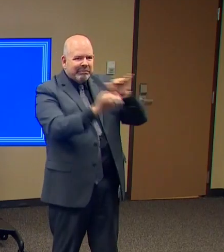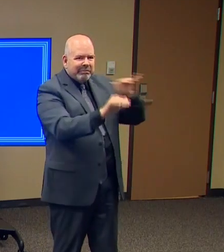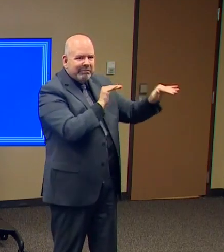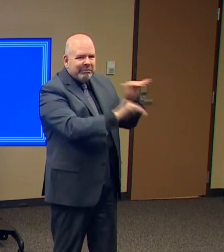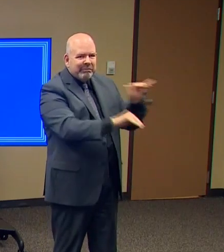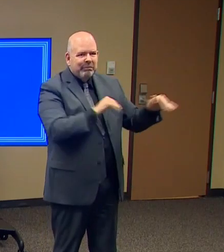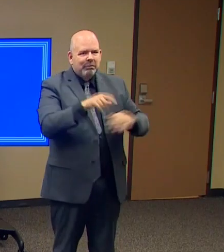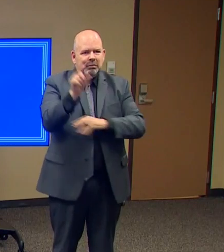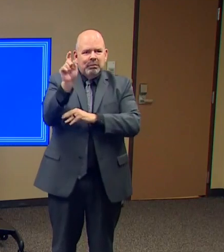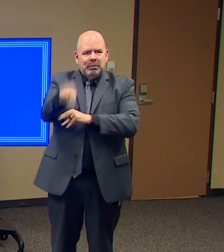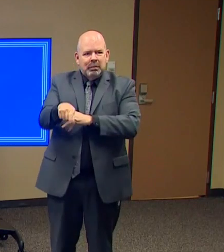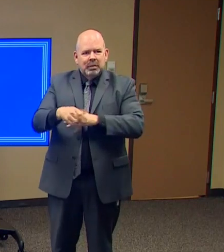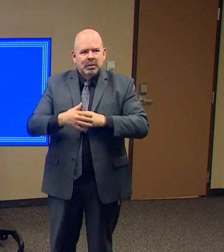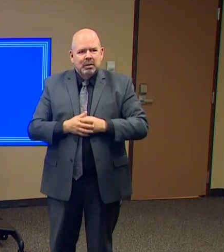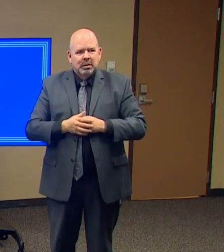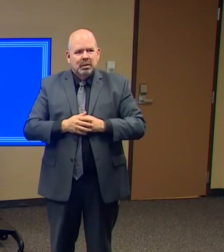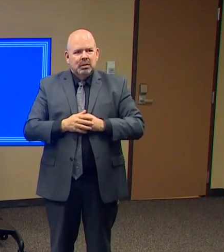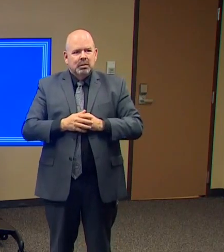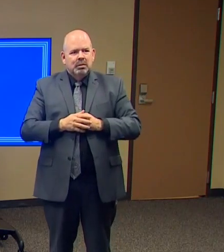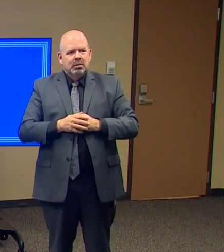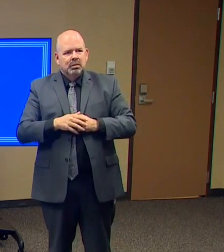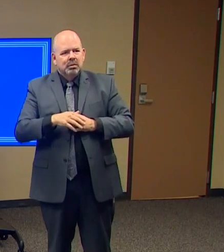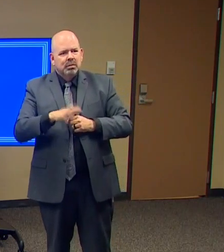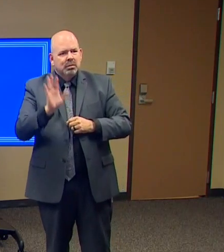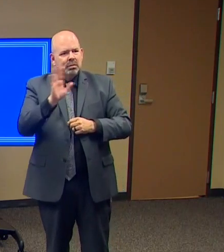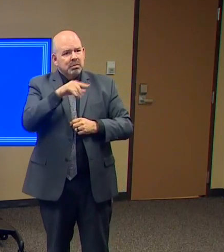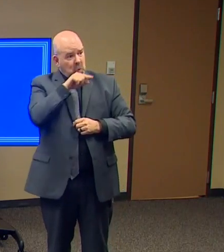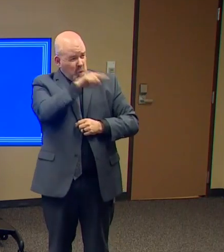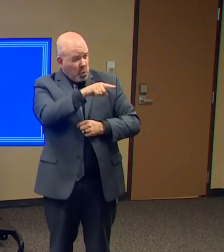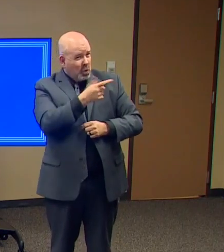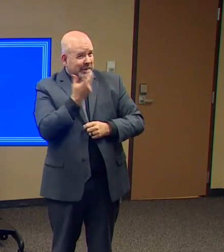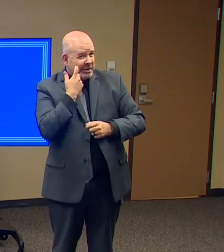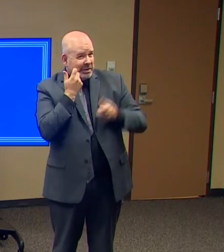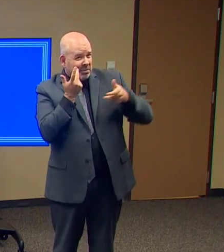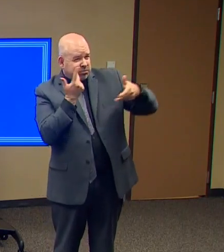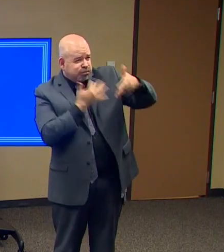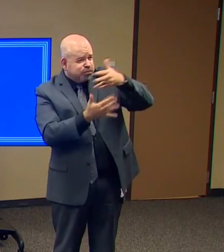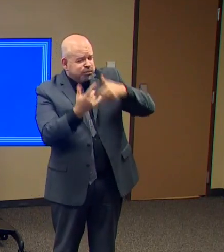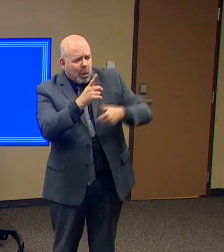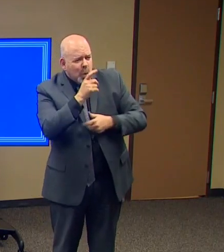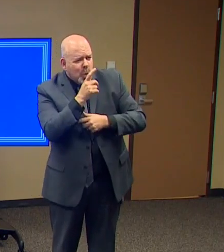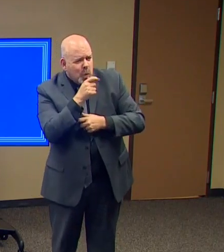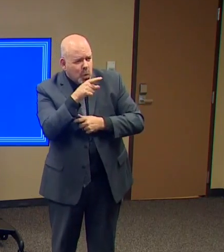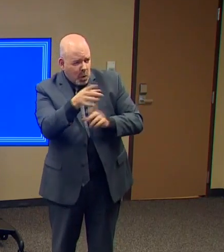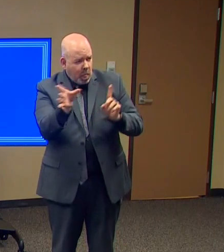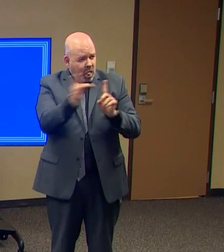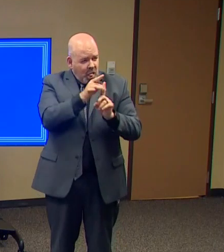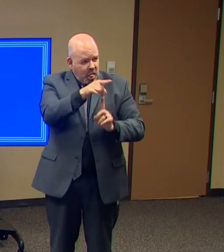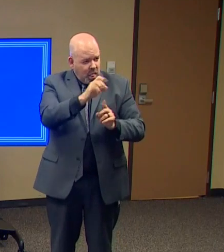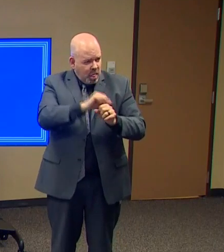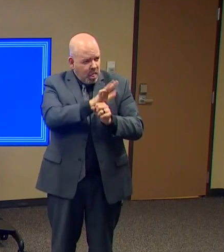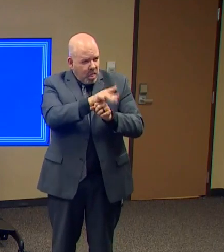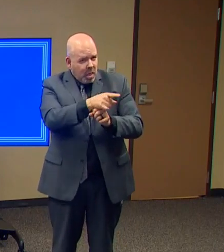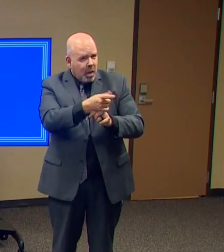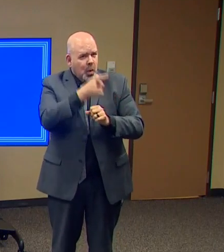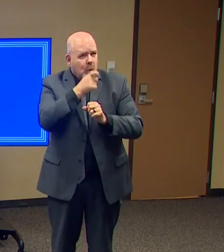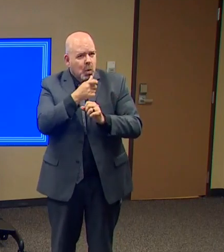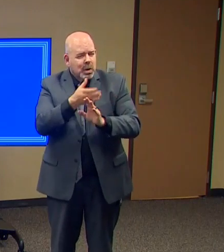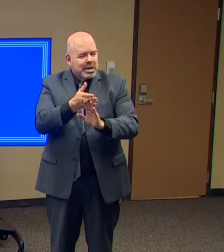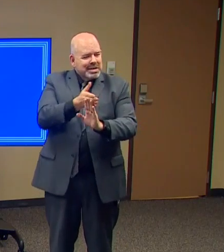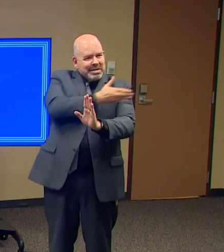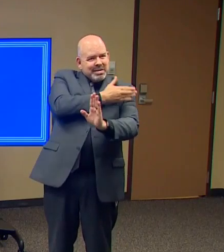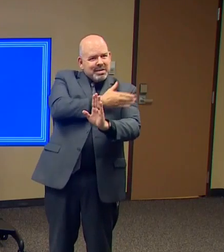contact tracer who wants to find everyone that they've had a close contact with. Close contact is more than 15